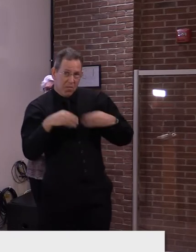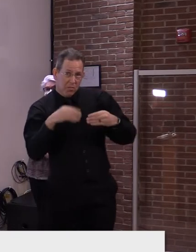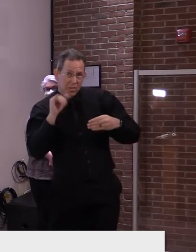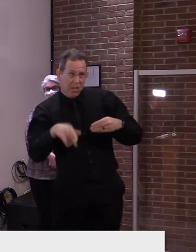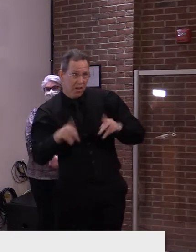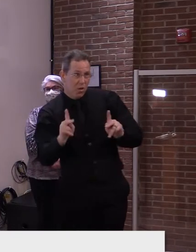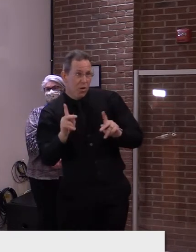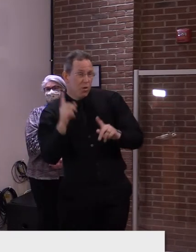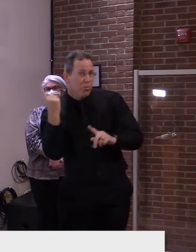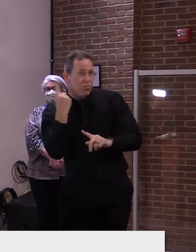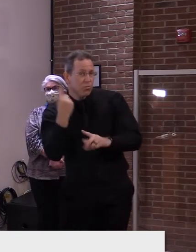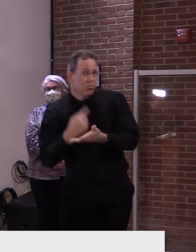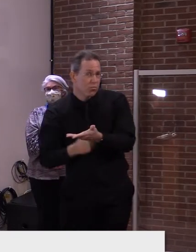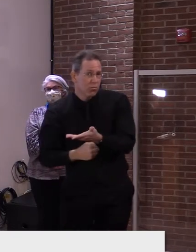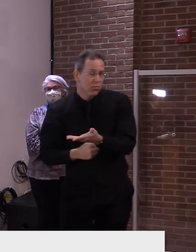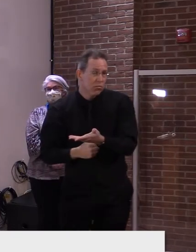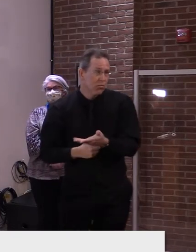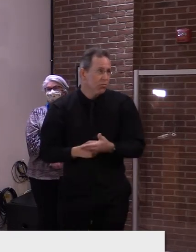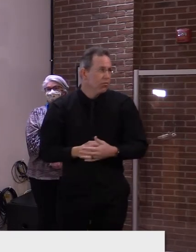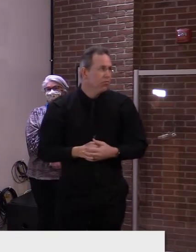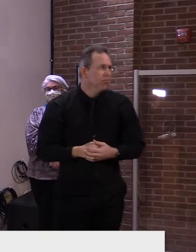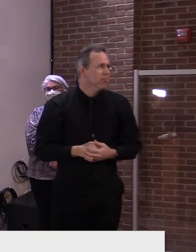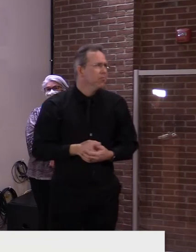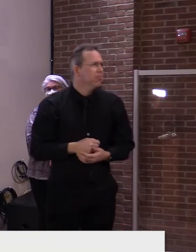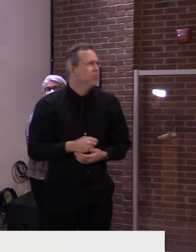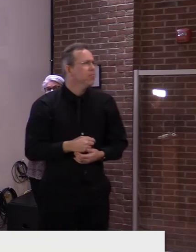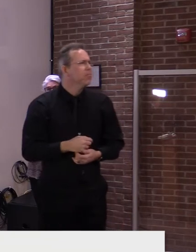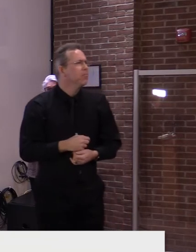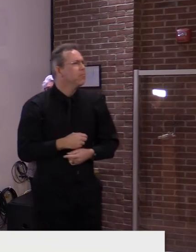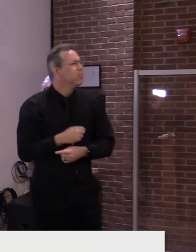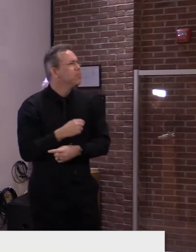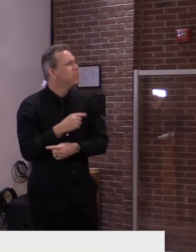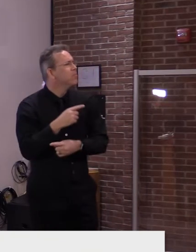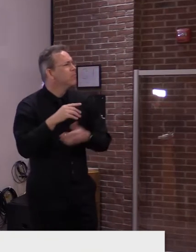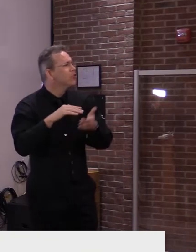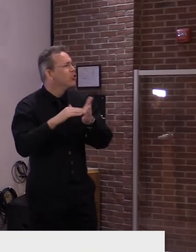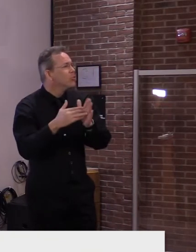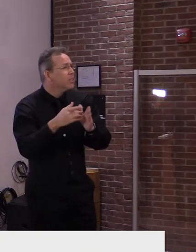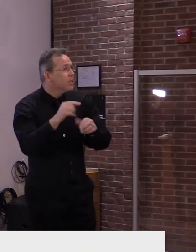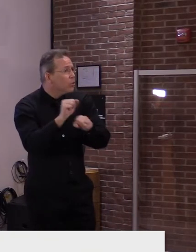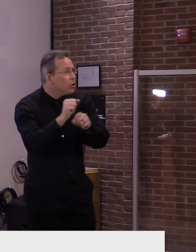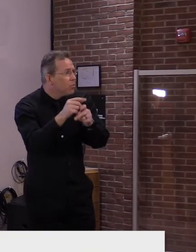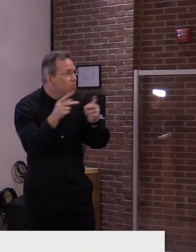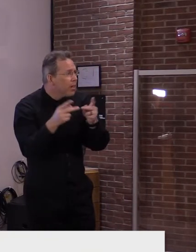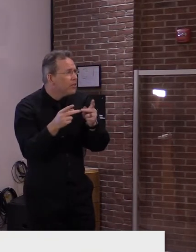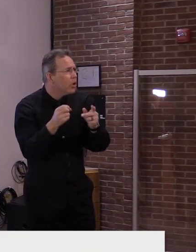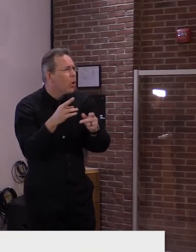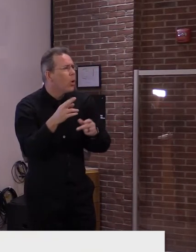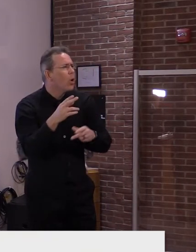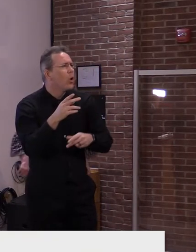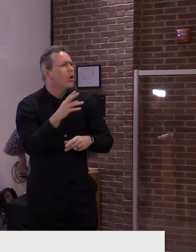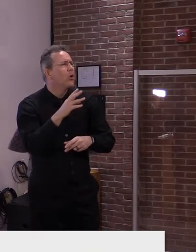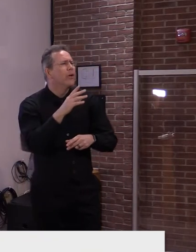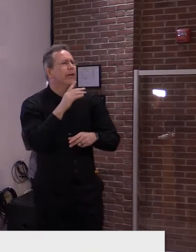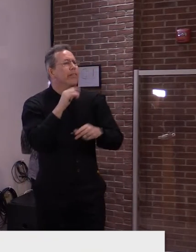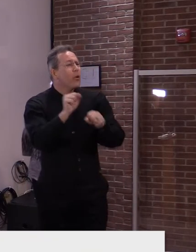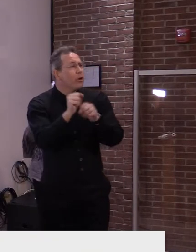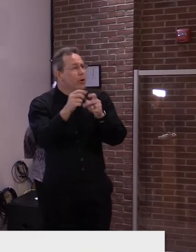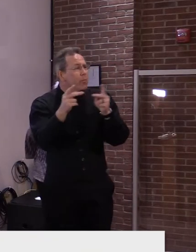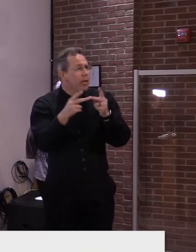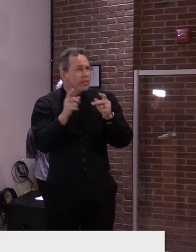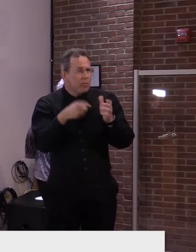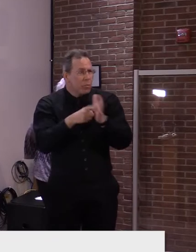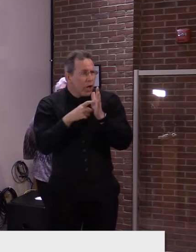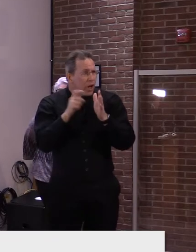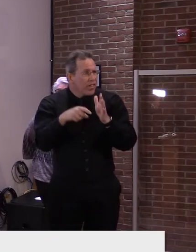mean in a workplace, like requiring a vaccination card to work? In a workplace,